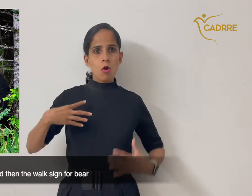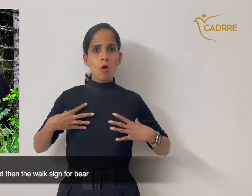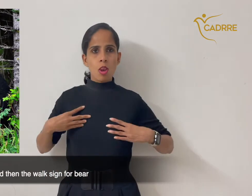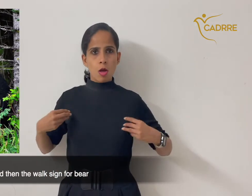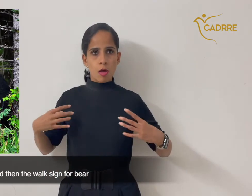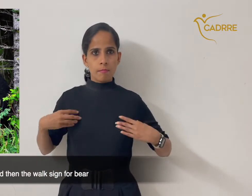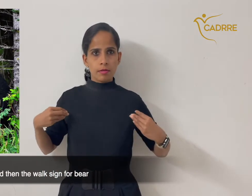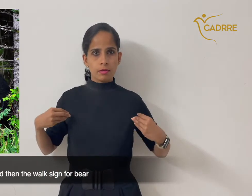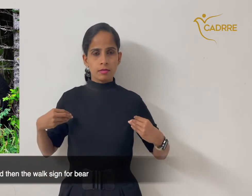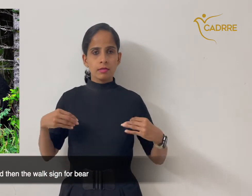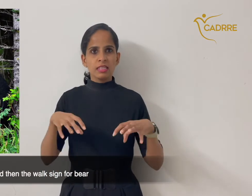Bear.